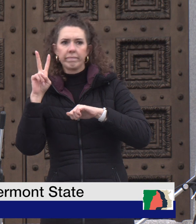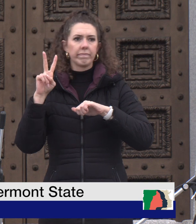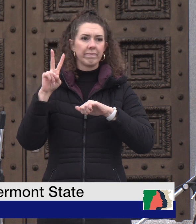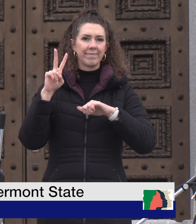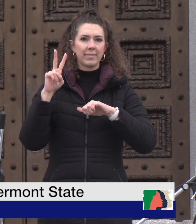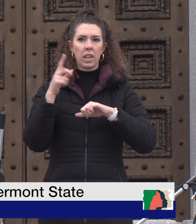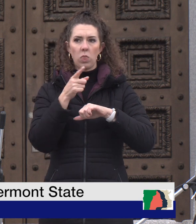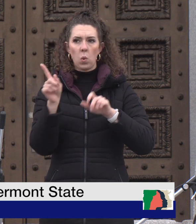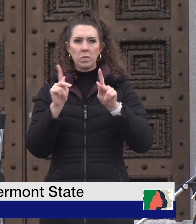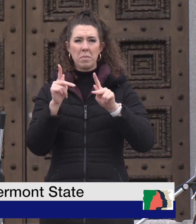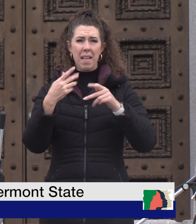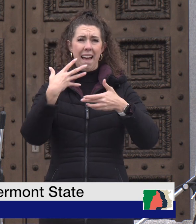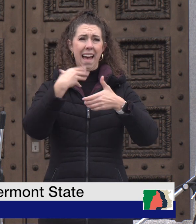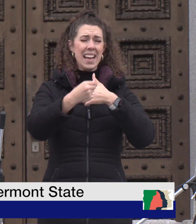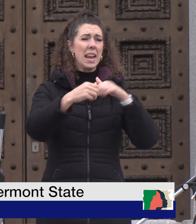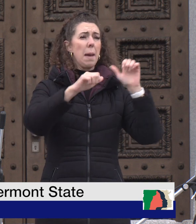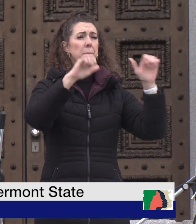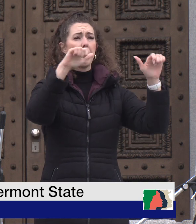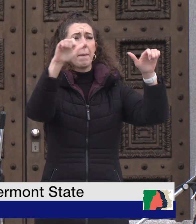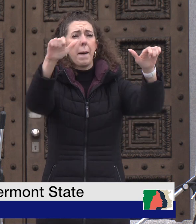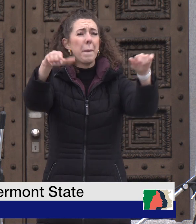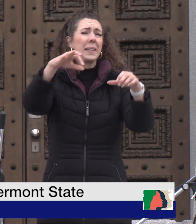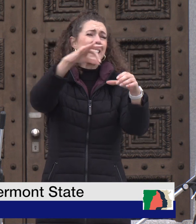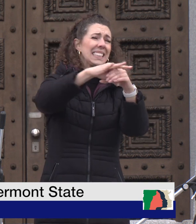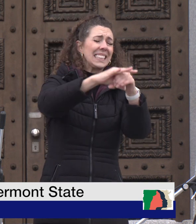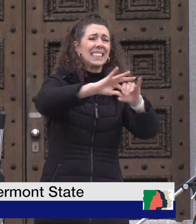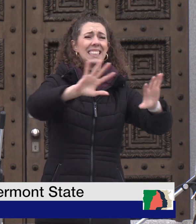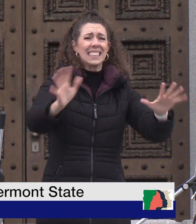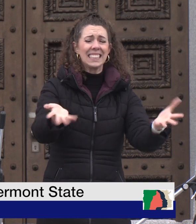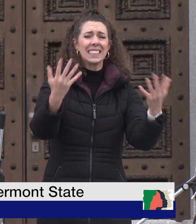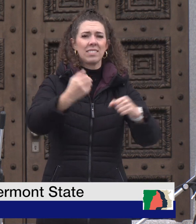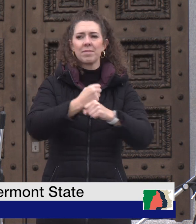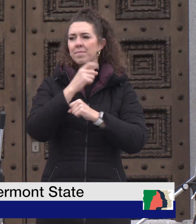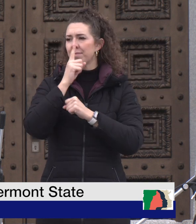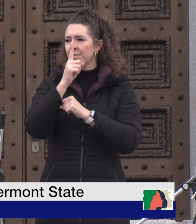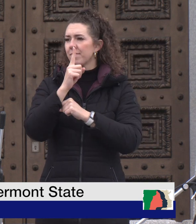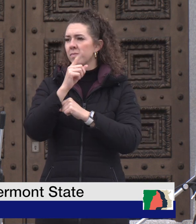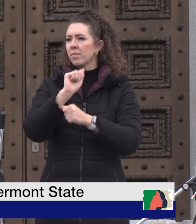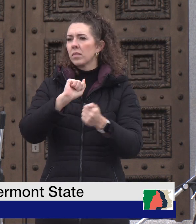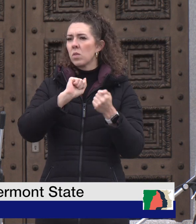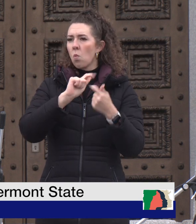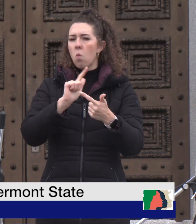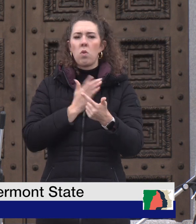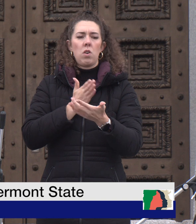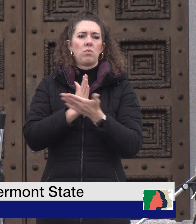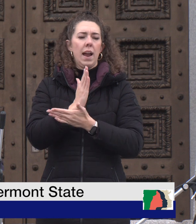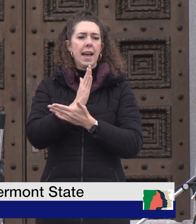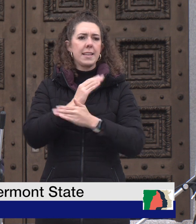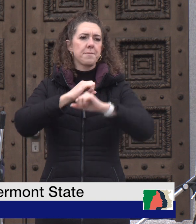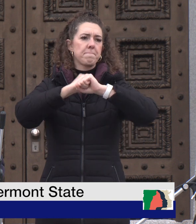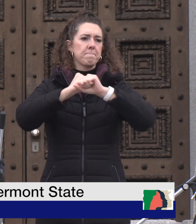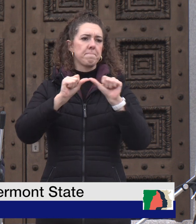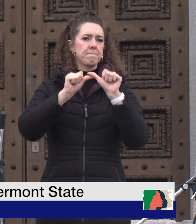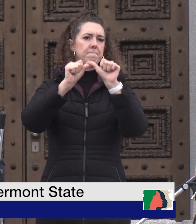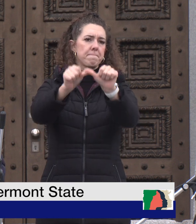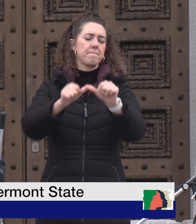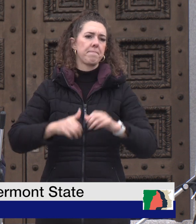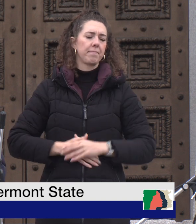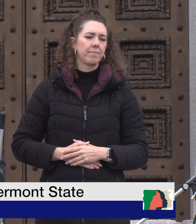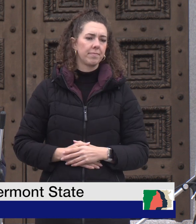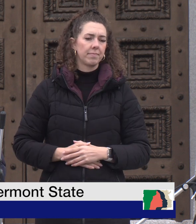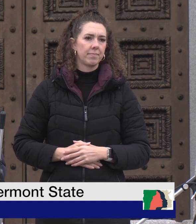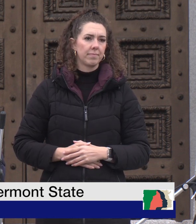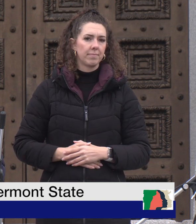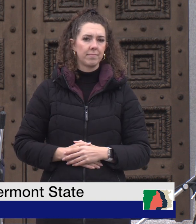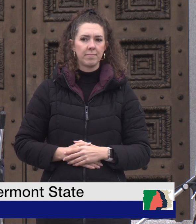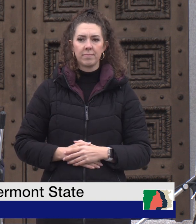are out there knocking on doors and making sure that each one of our rights are protected. But what they were